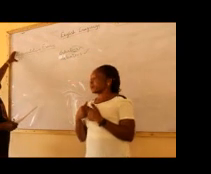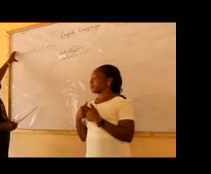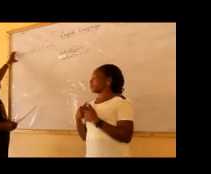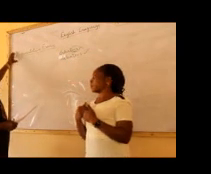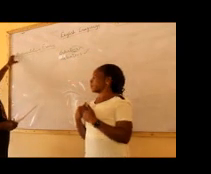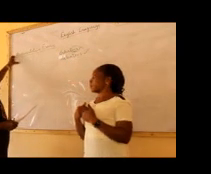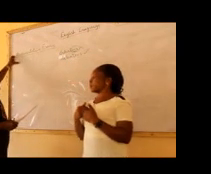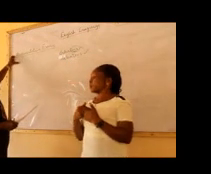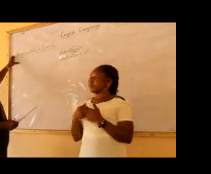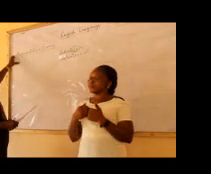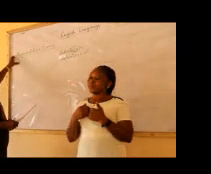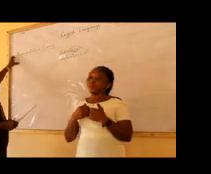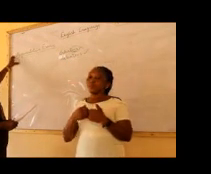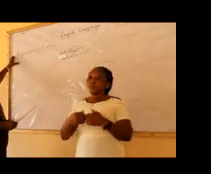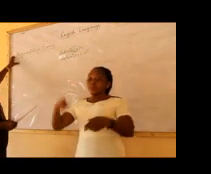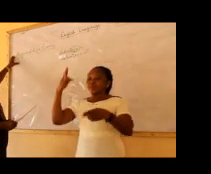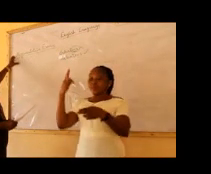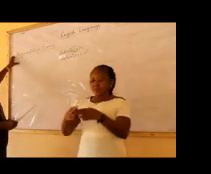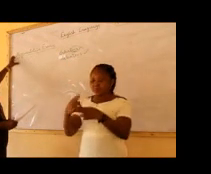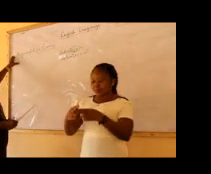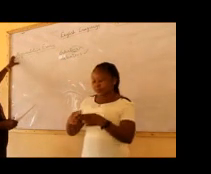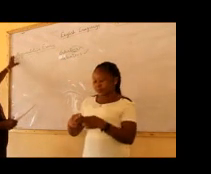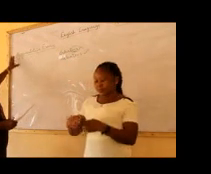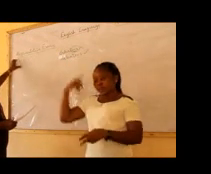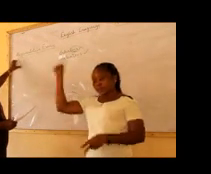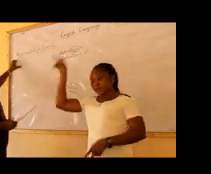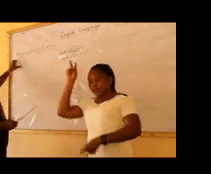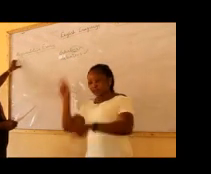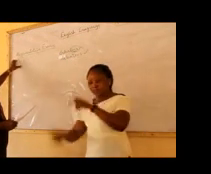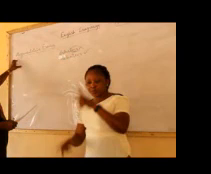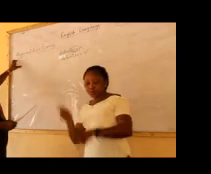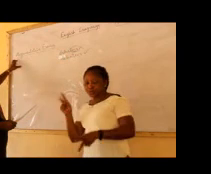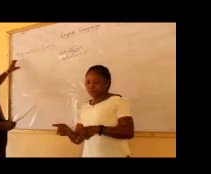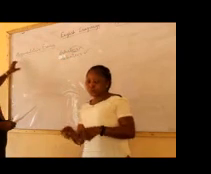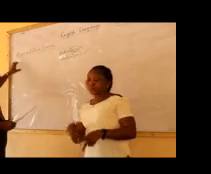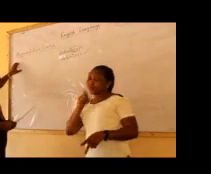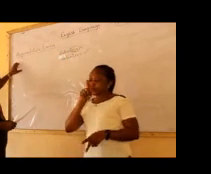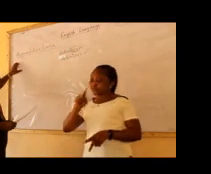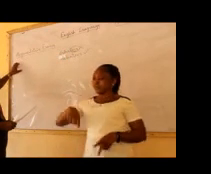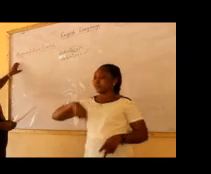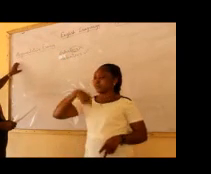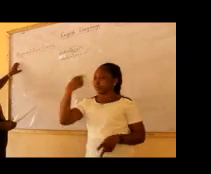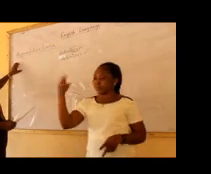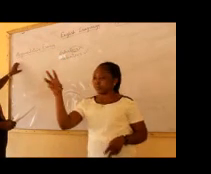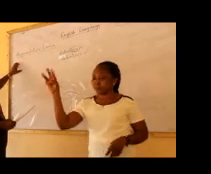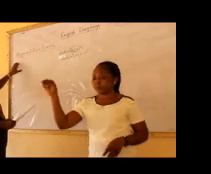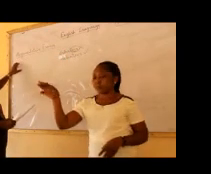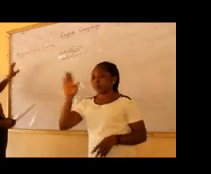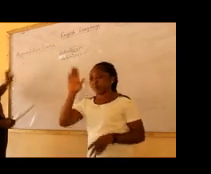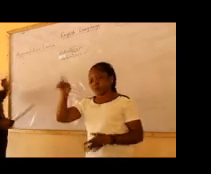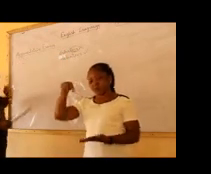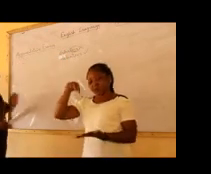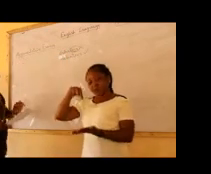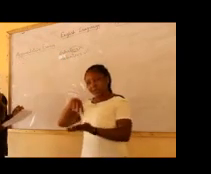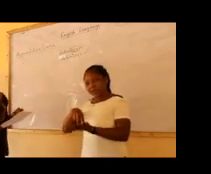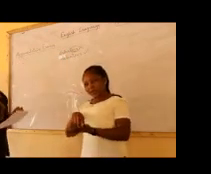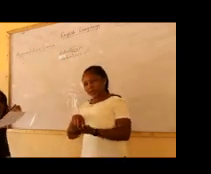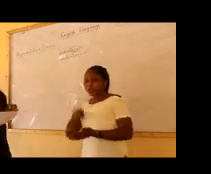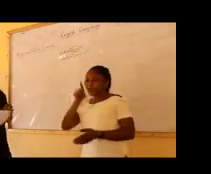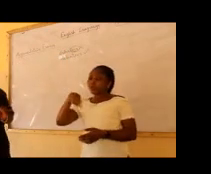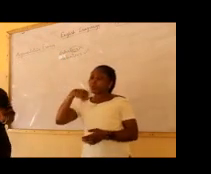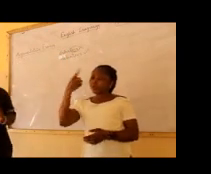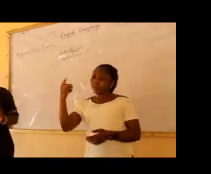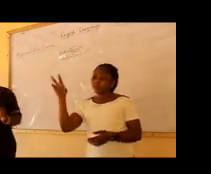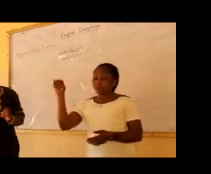mentioned the panel, now you tell them your stand. I stand here